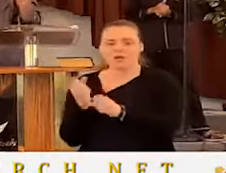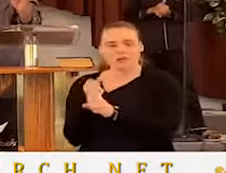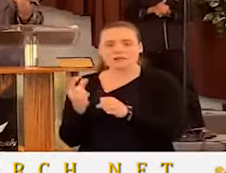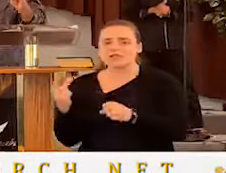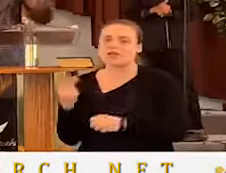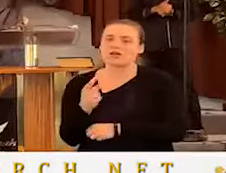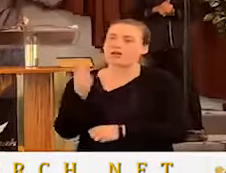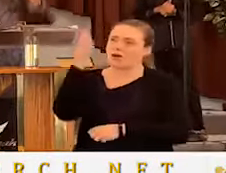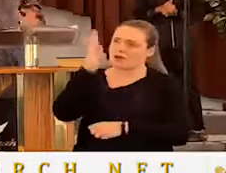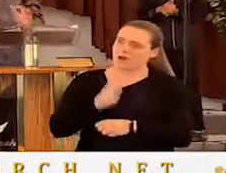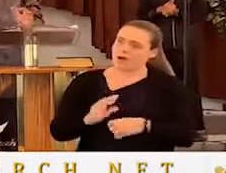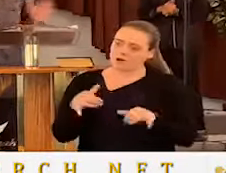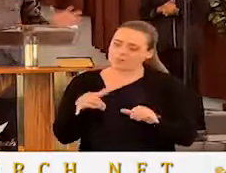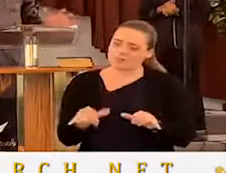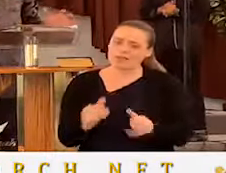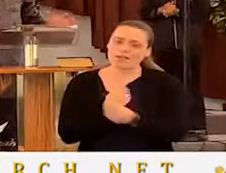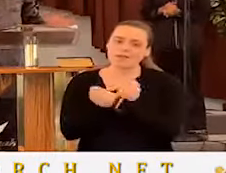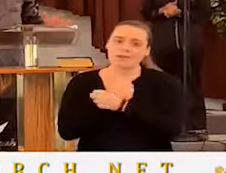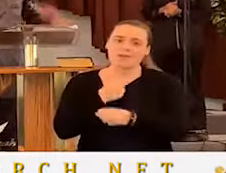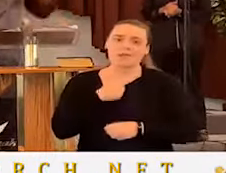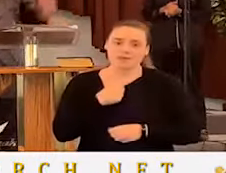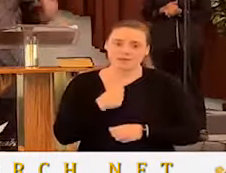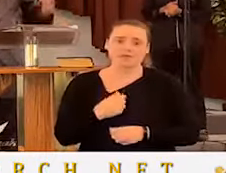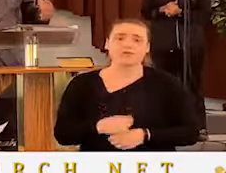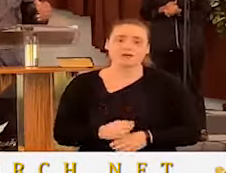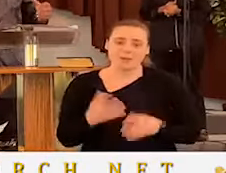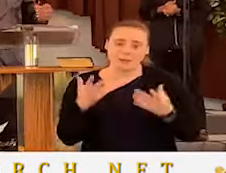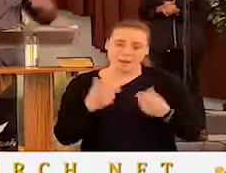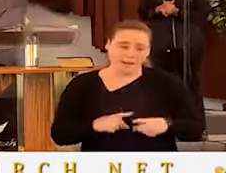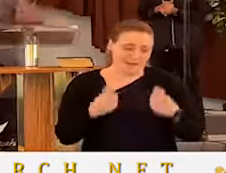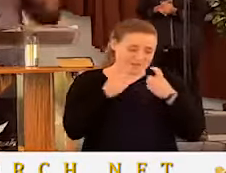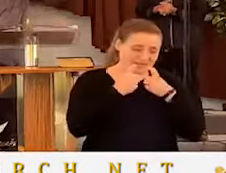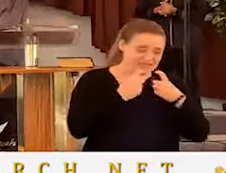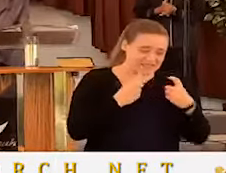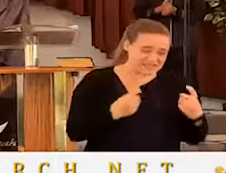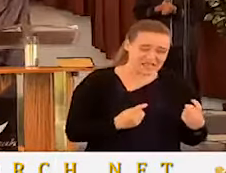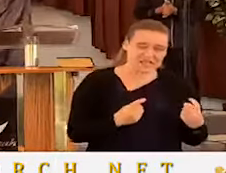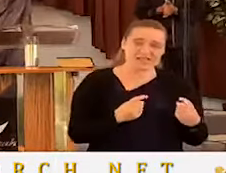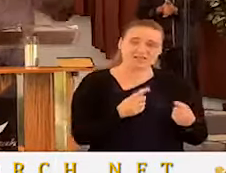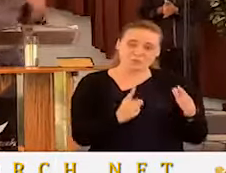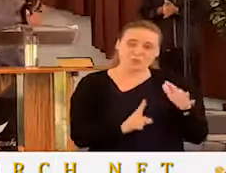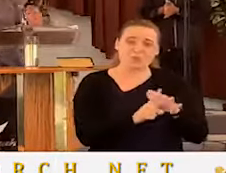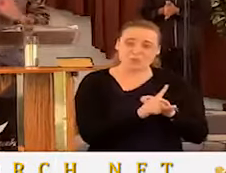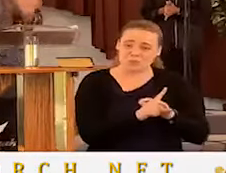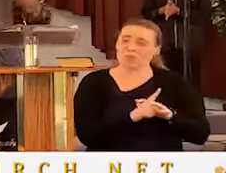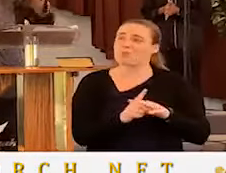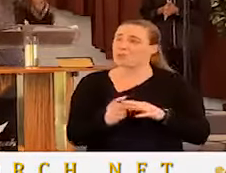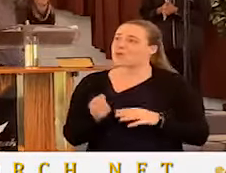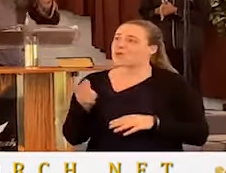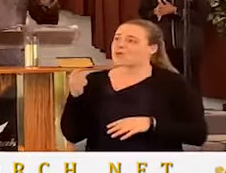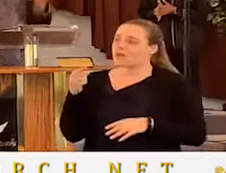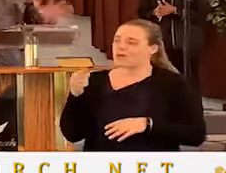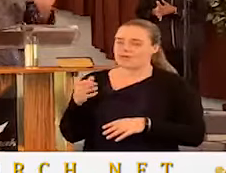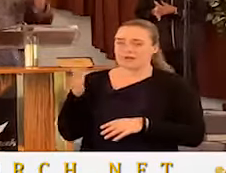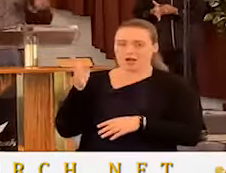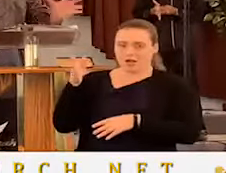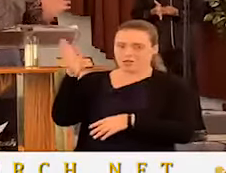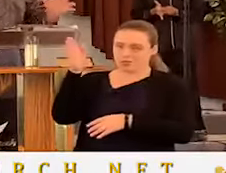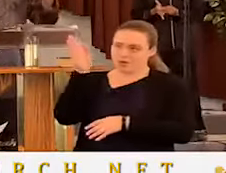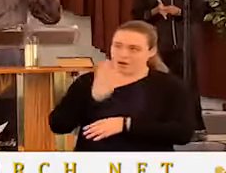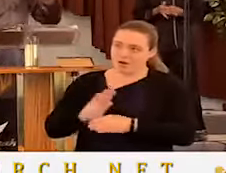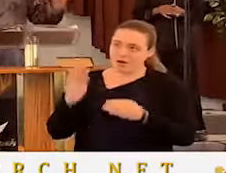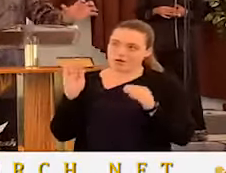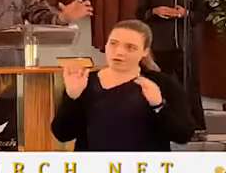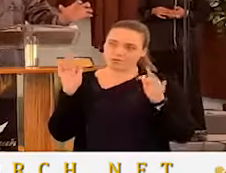still loves me. Where sin abounds, grace much more abounds. Yes, you cannot